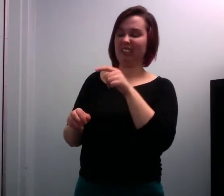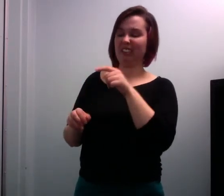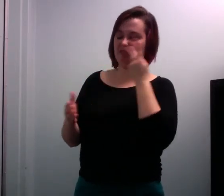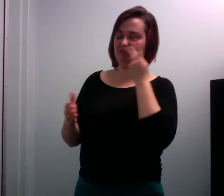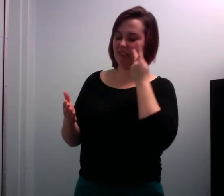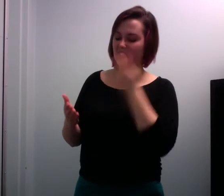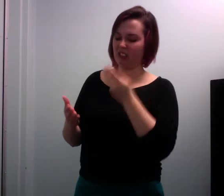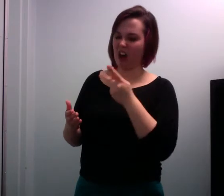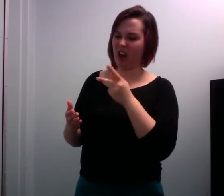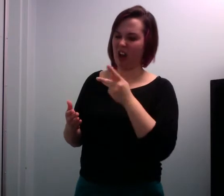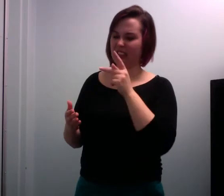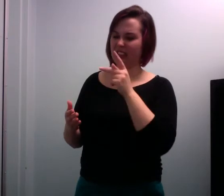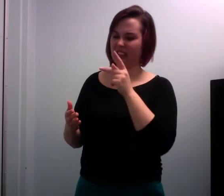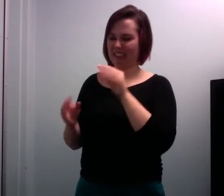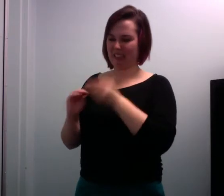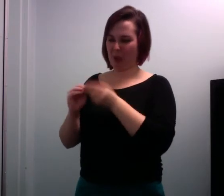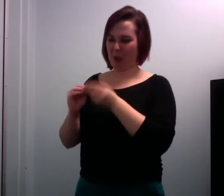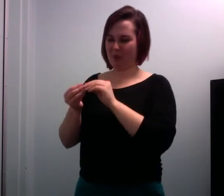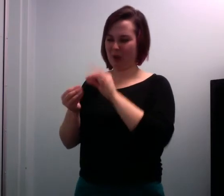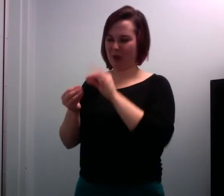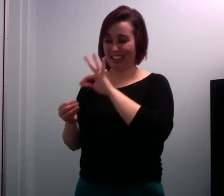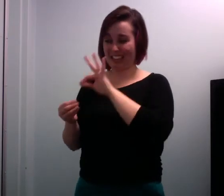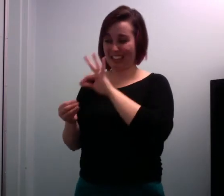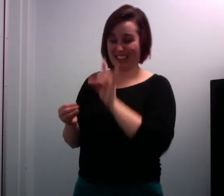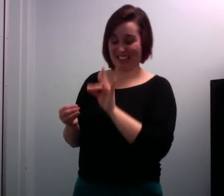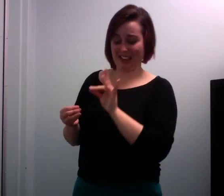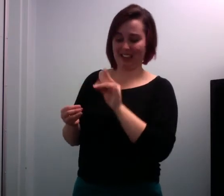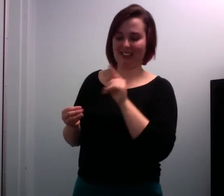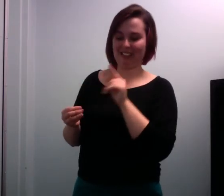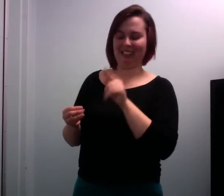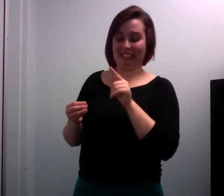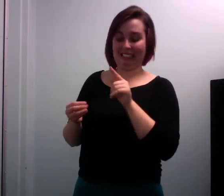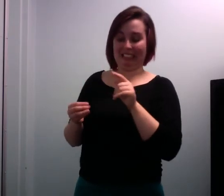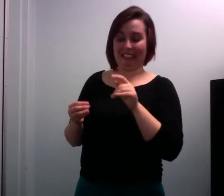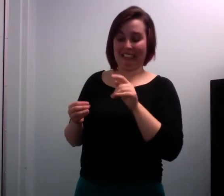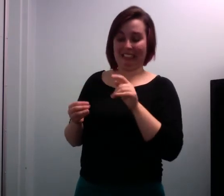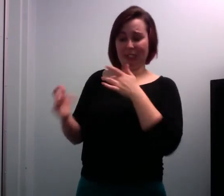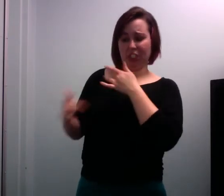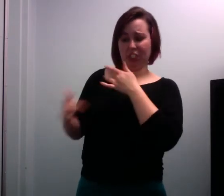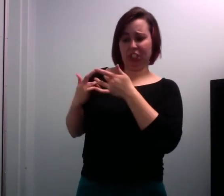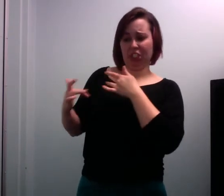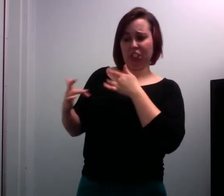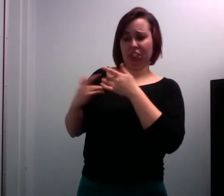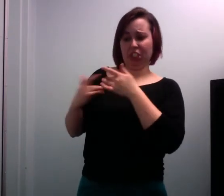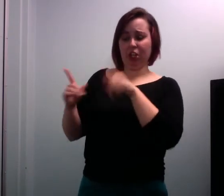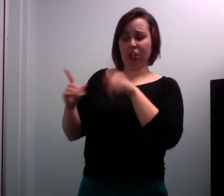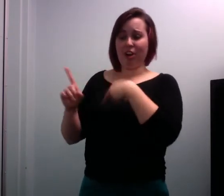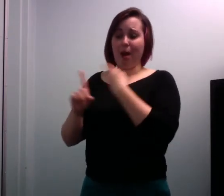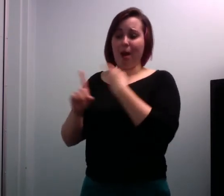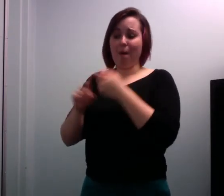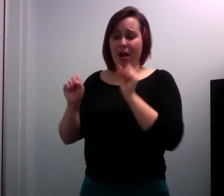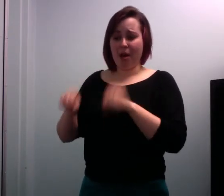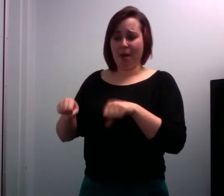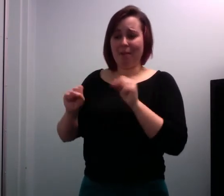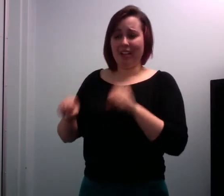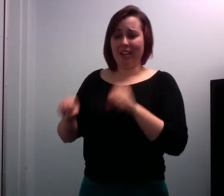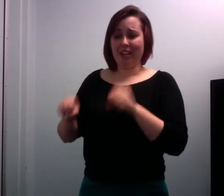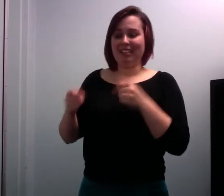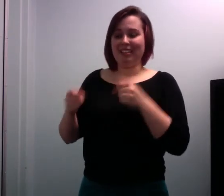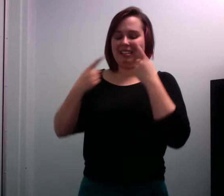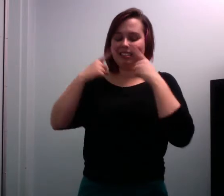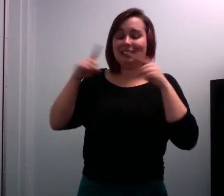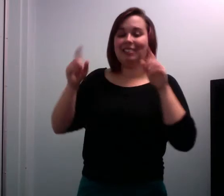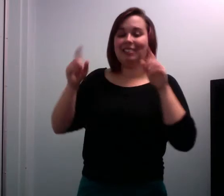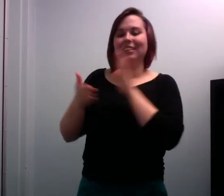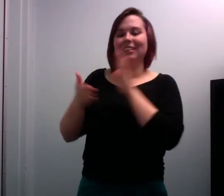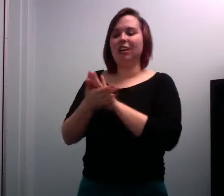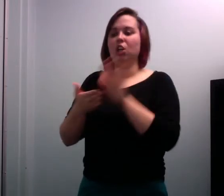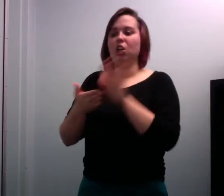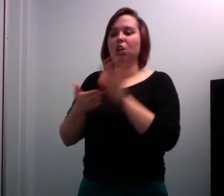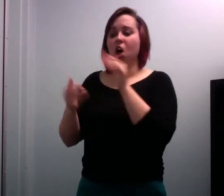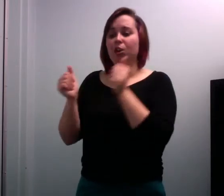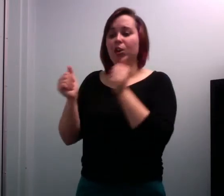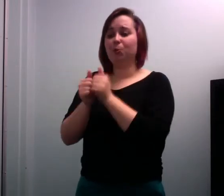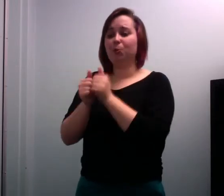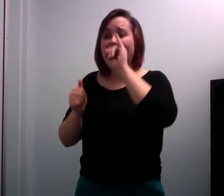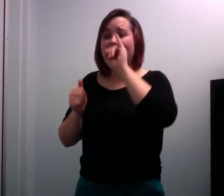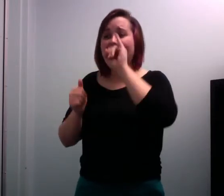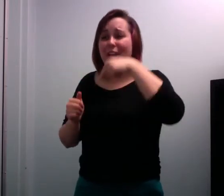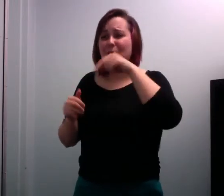distressed and concerned about his ability to succeed in college with an IQ as low as 98. But he did